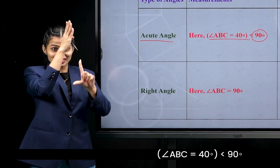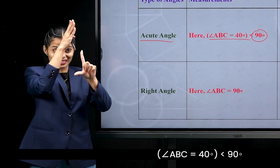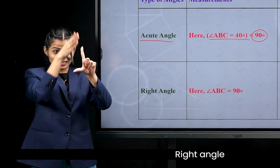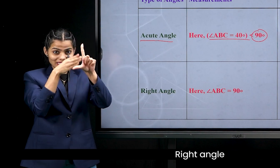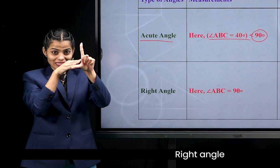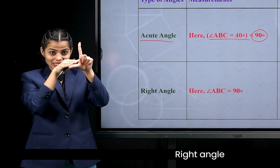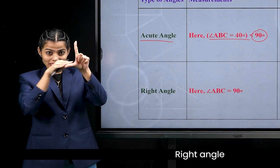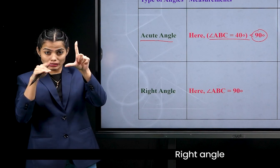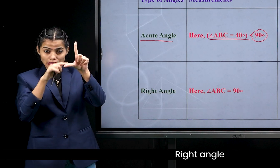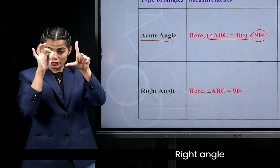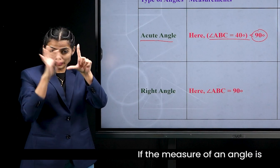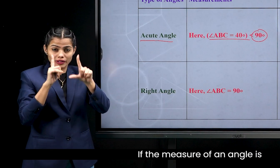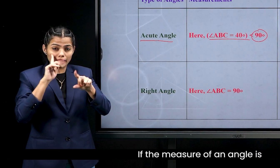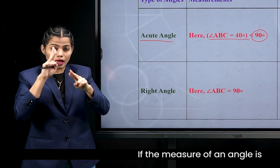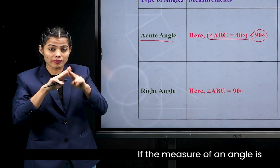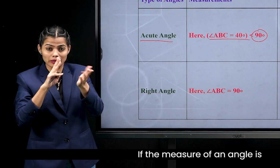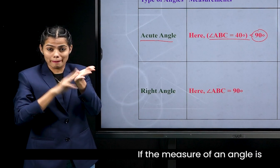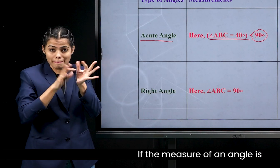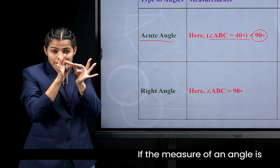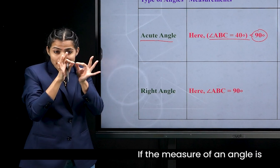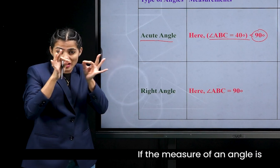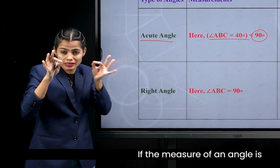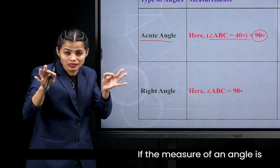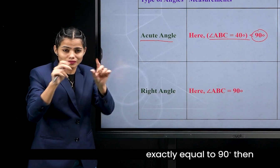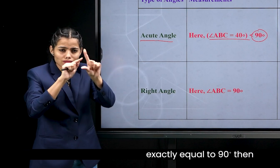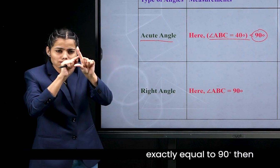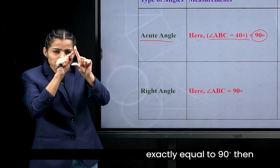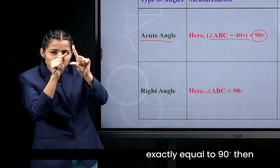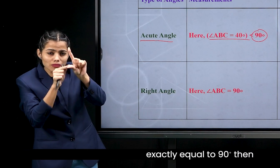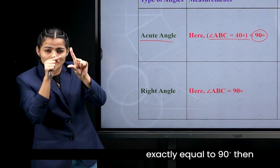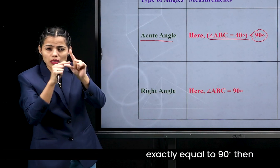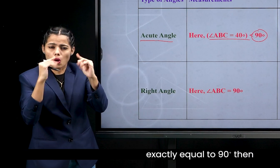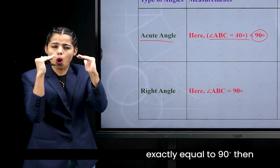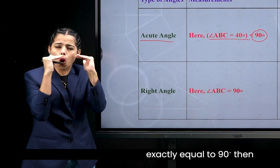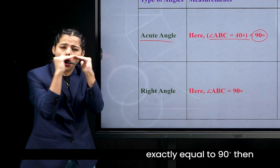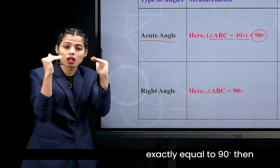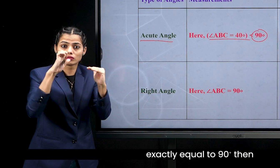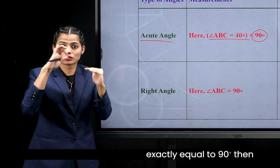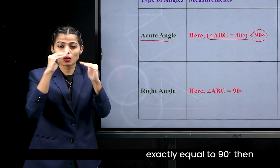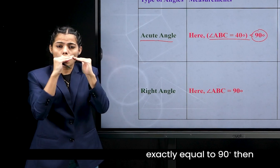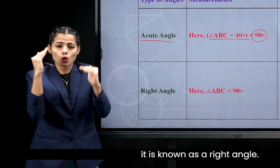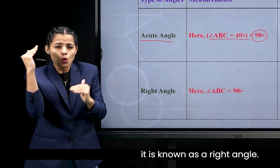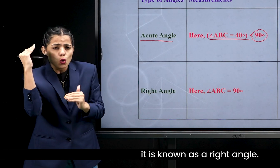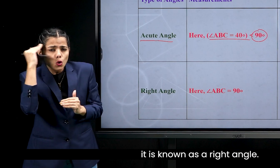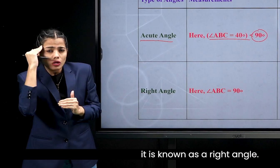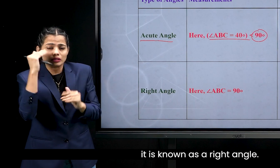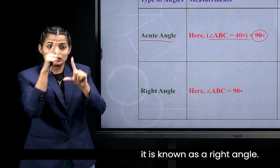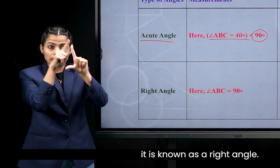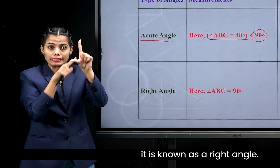Right angle. If the measure of an angle is exactly equal to 90 degree, then it is known as a right